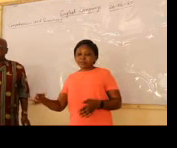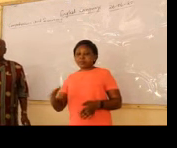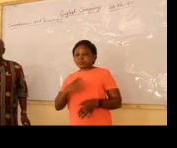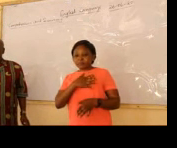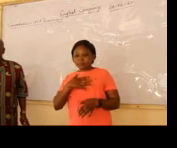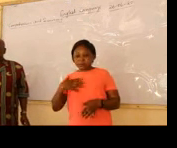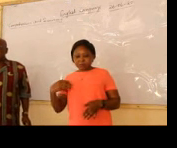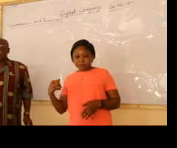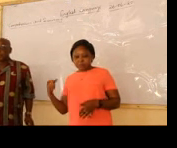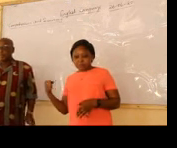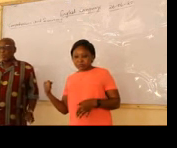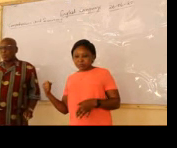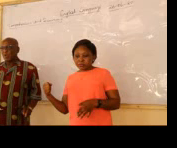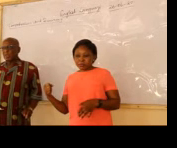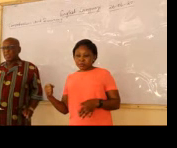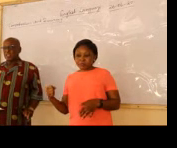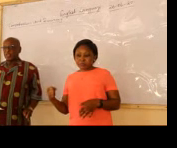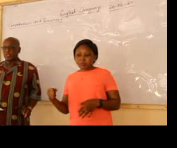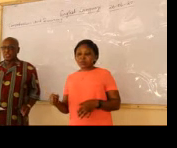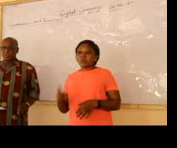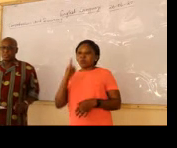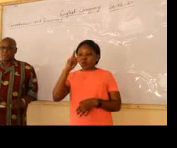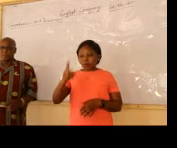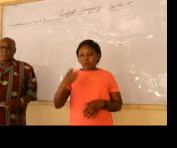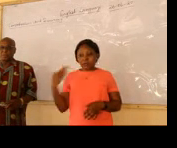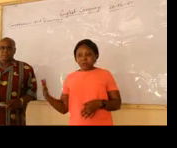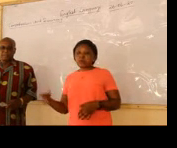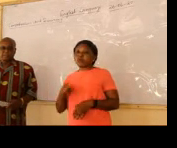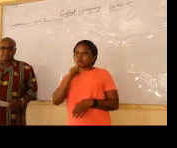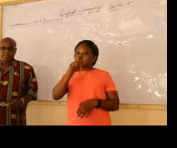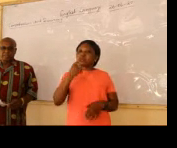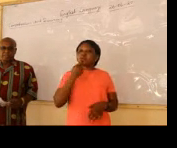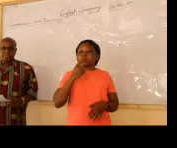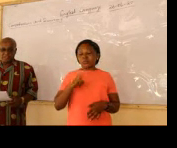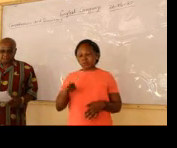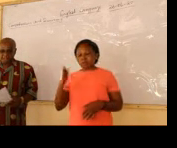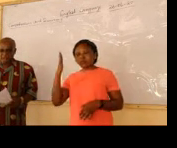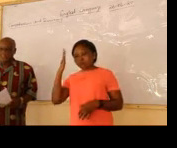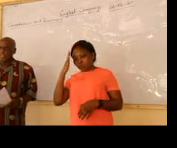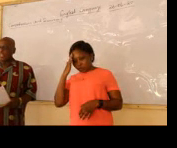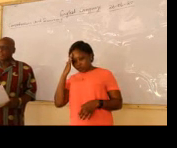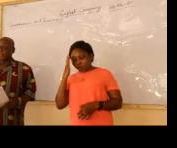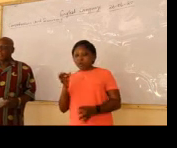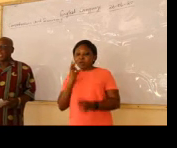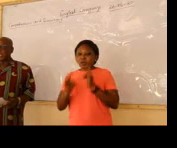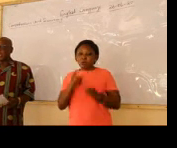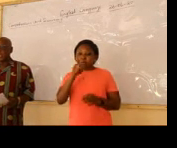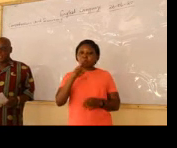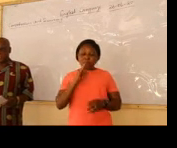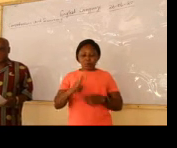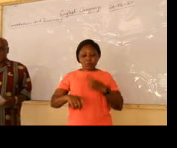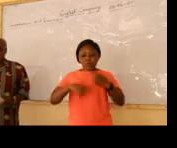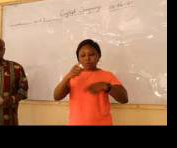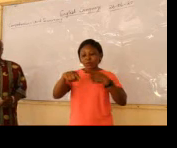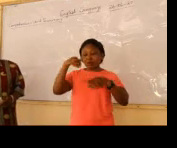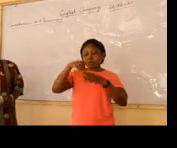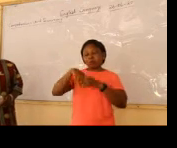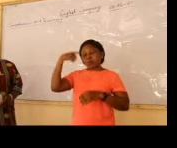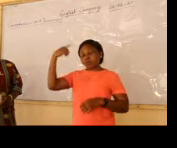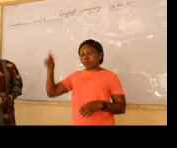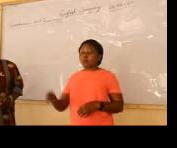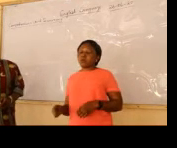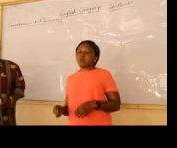And one thing you should know, if you are going in for WAEC exam,